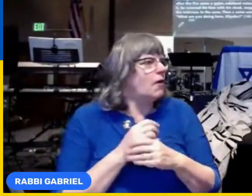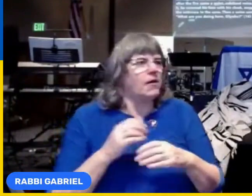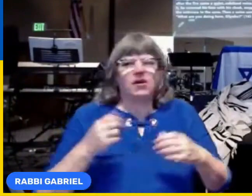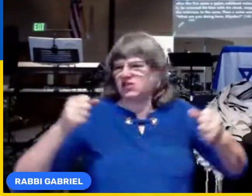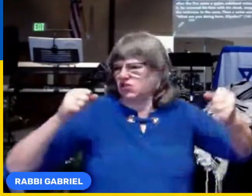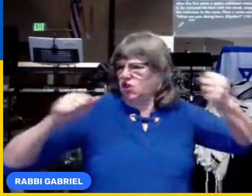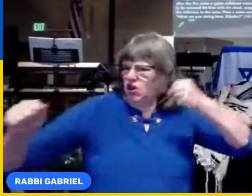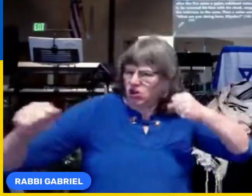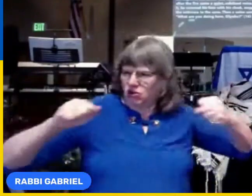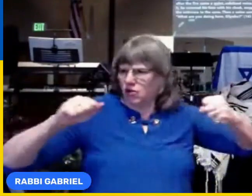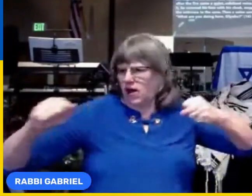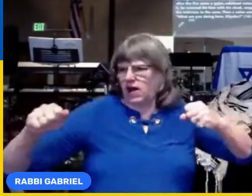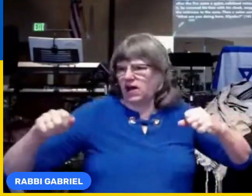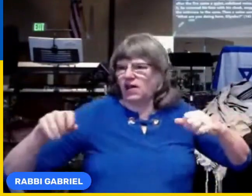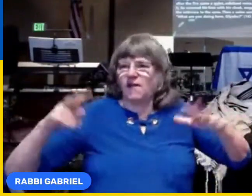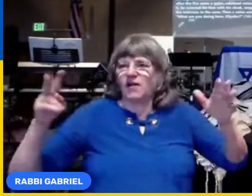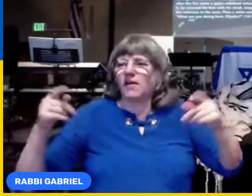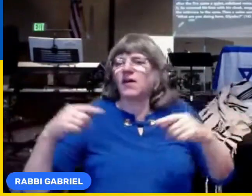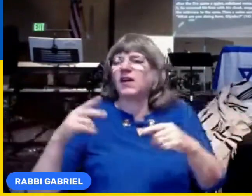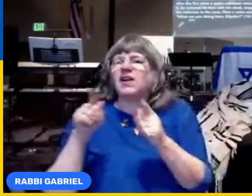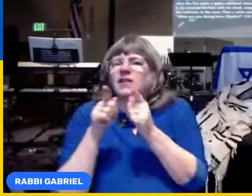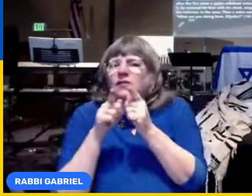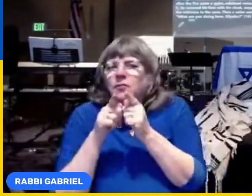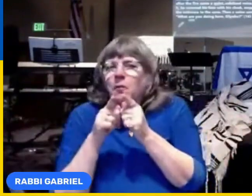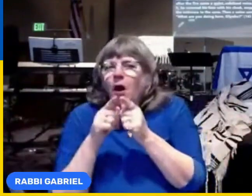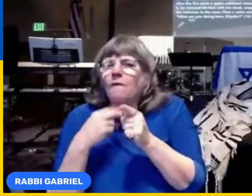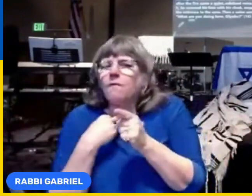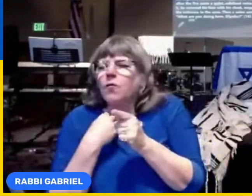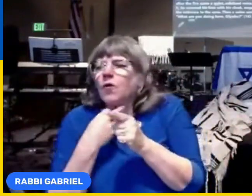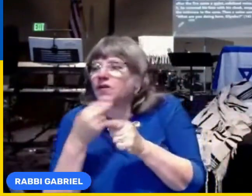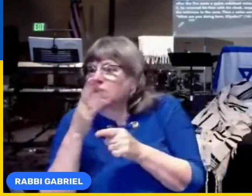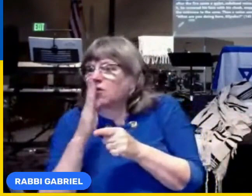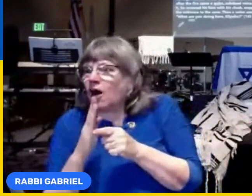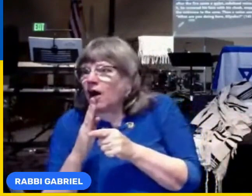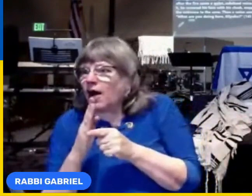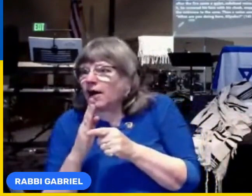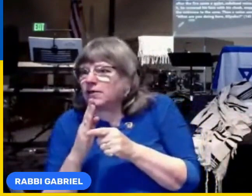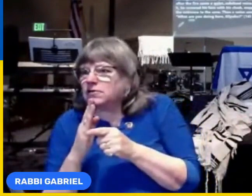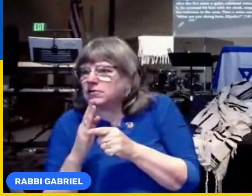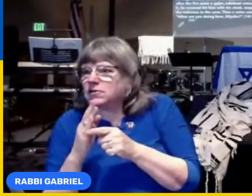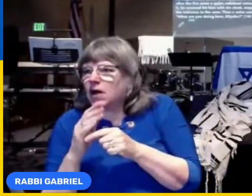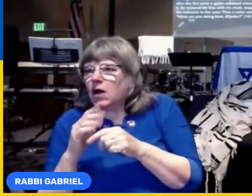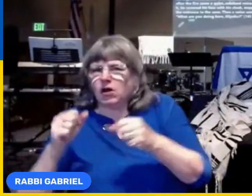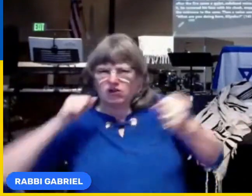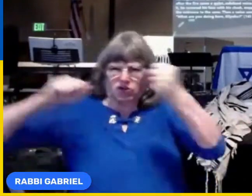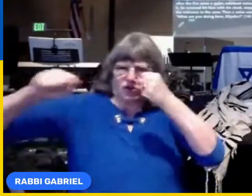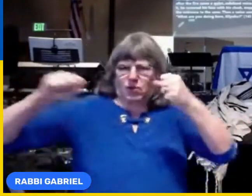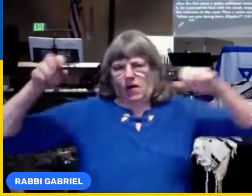Earthquake, fire, no, that's the result of his still, small voice. Can you imagine if he screamed?